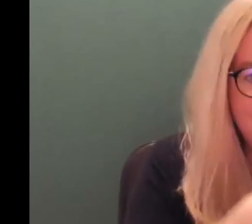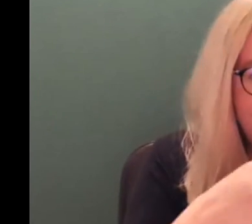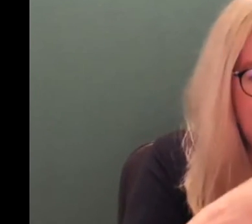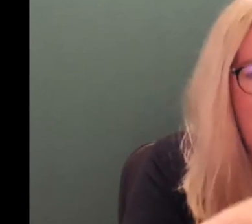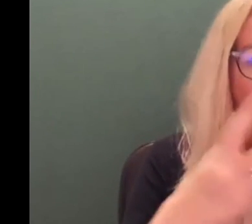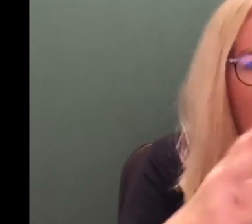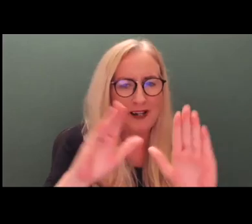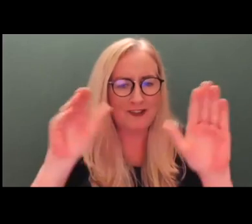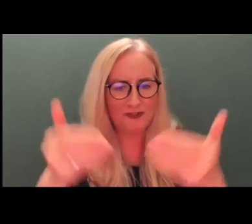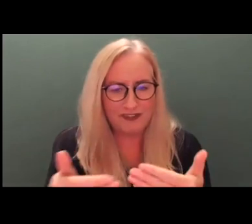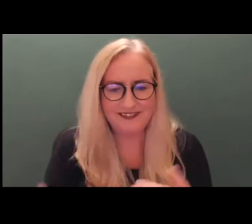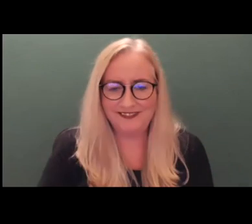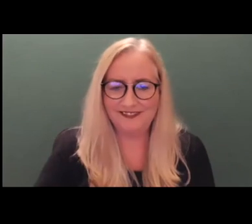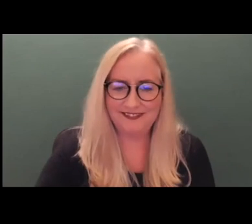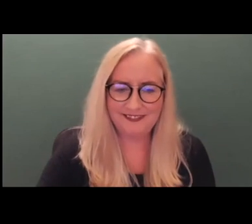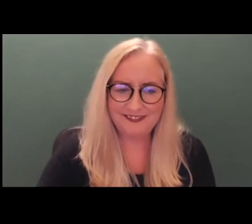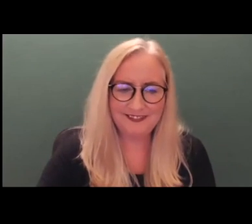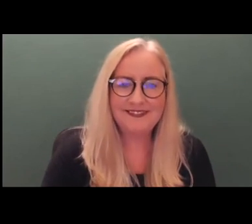into my language now.